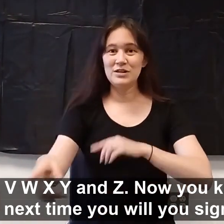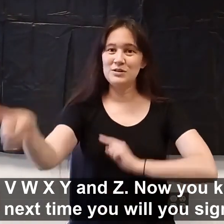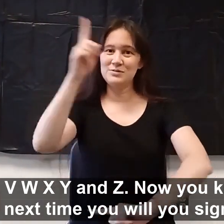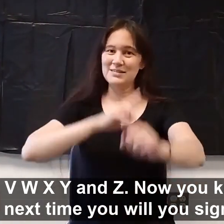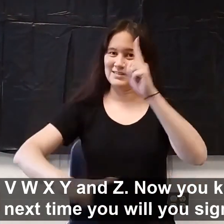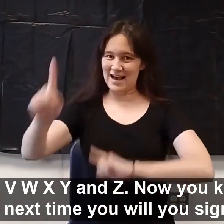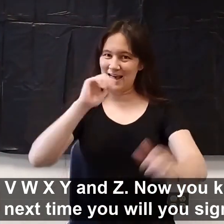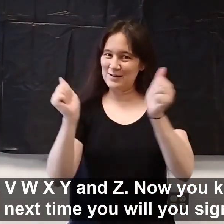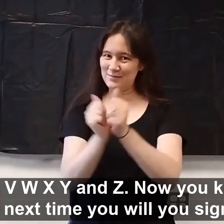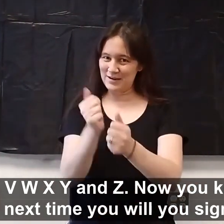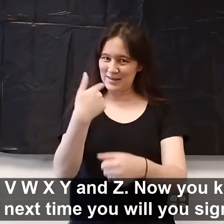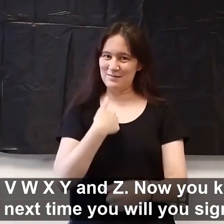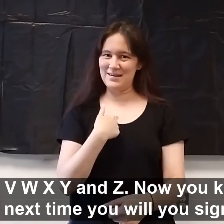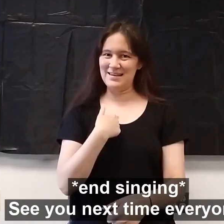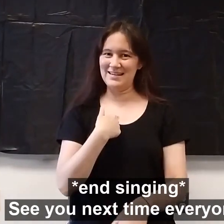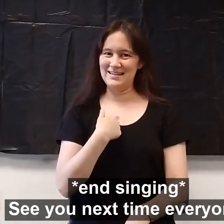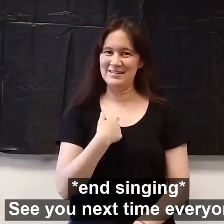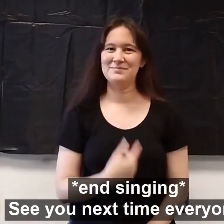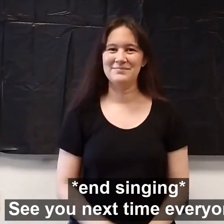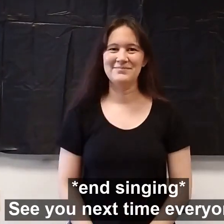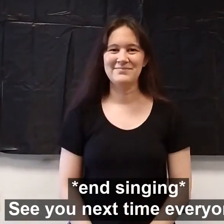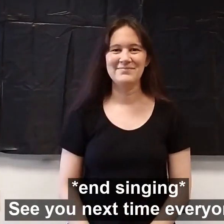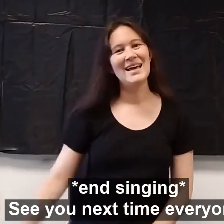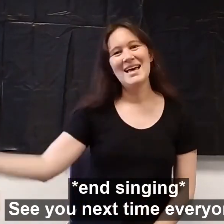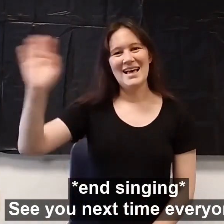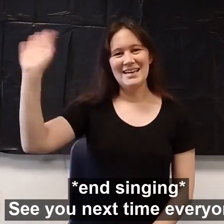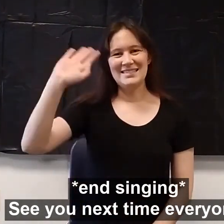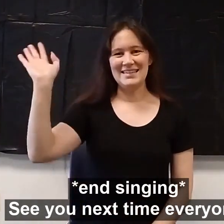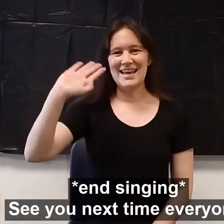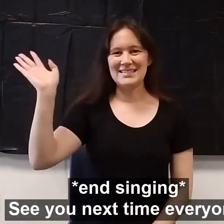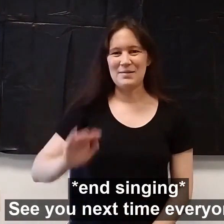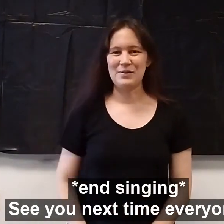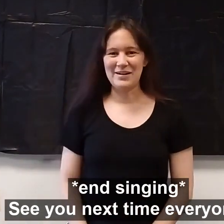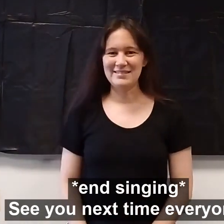you sign with me? See you next time, everyone.